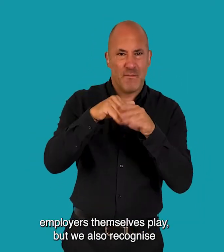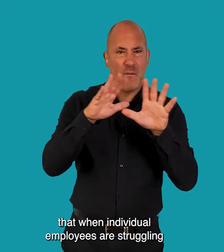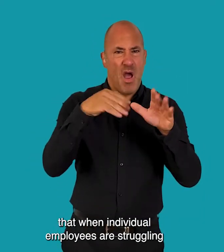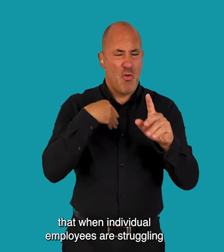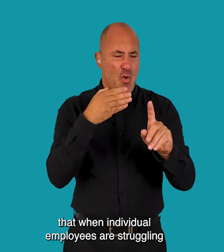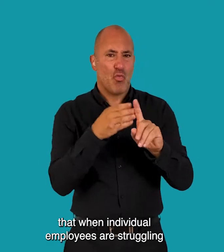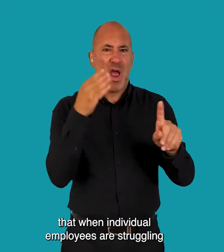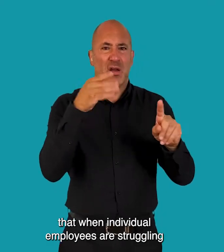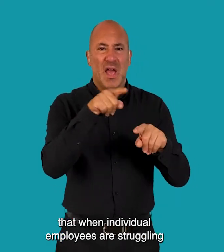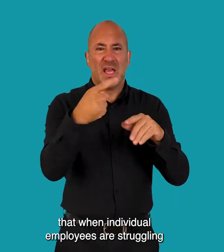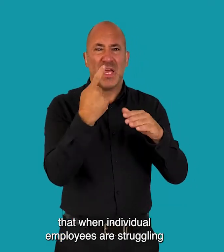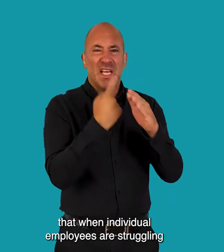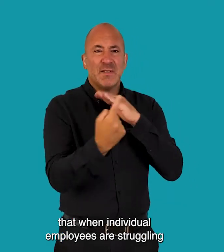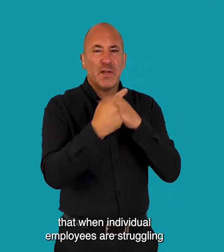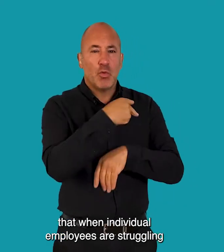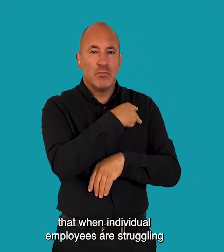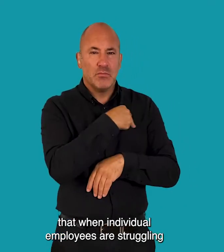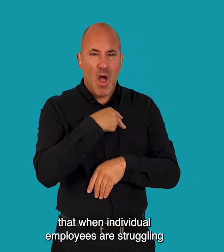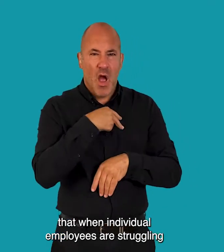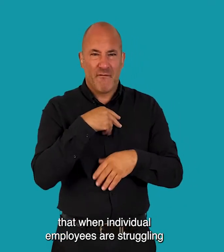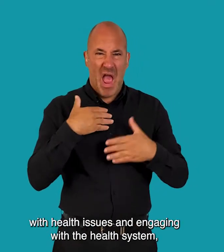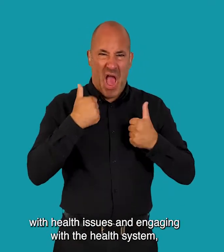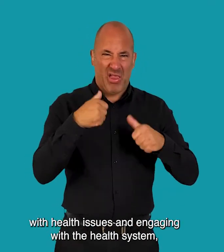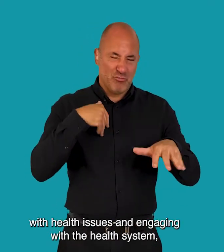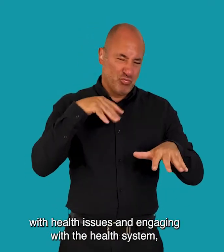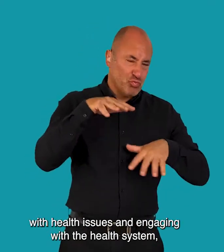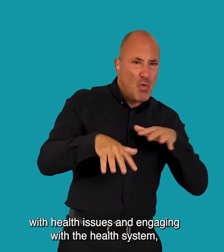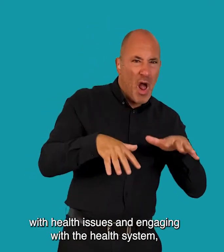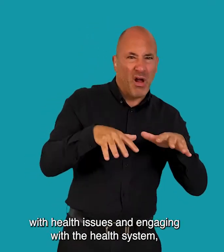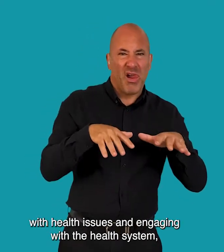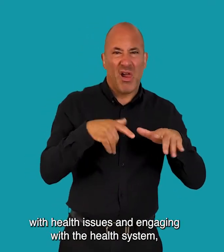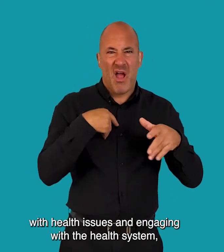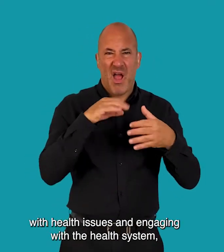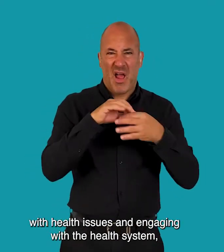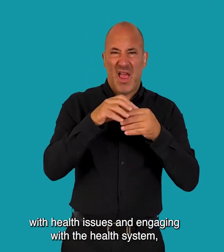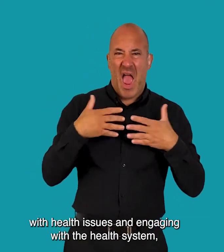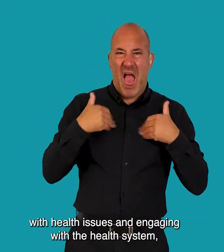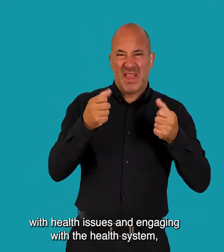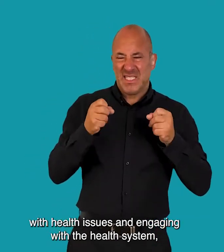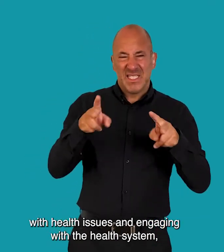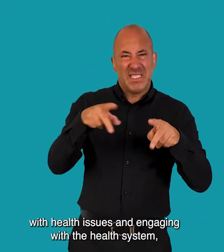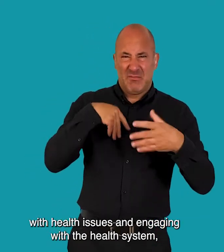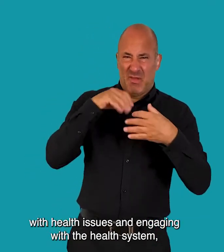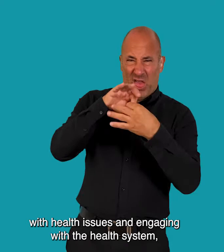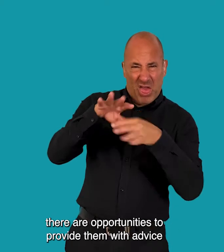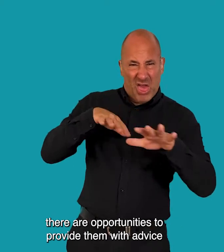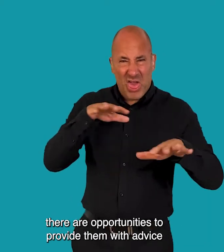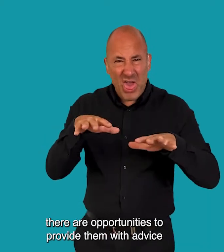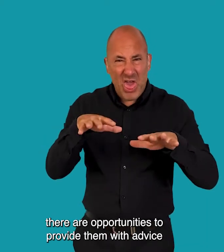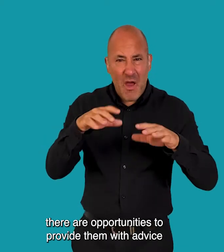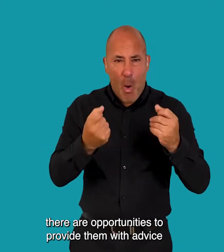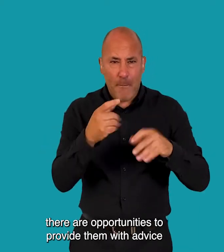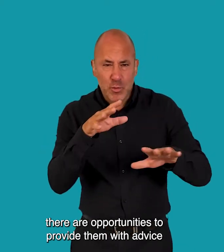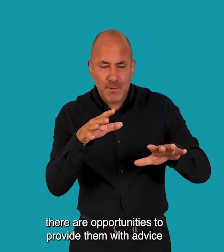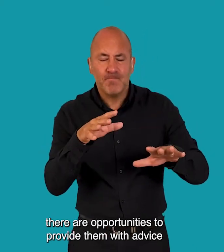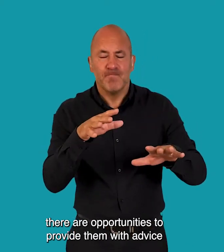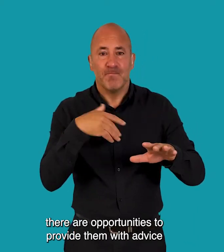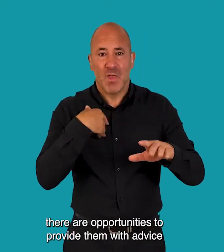when individual employees are struggling with health issues and engaging with the health system, there are opportunities to provide them